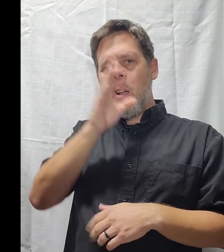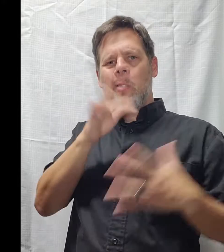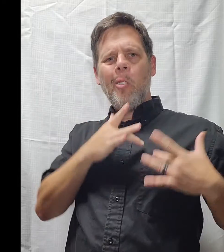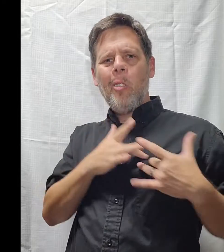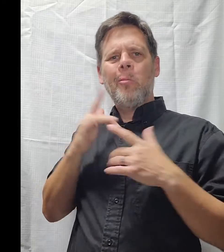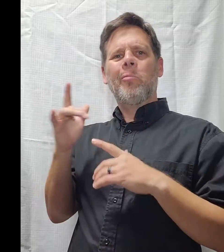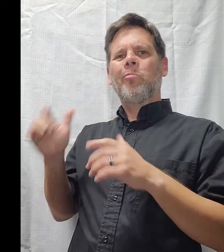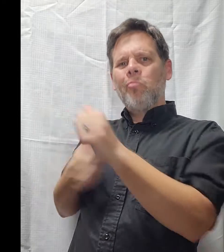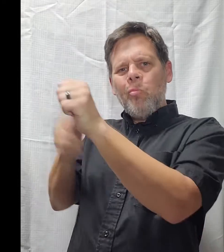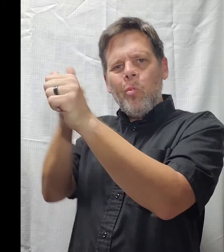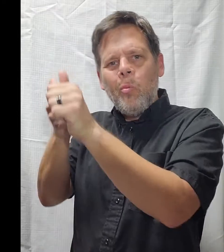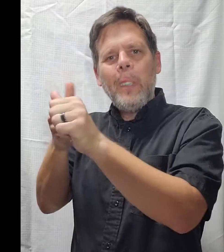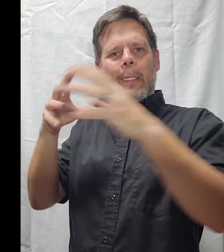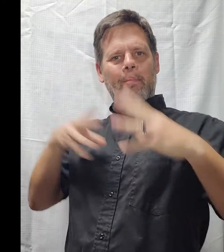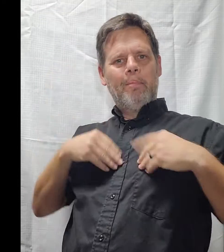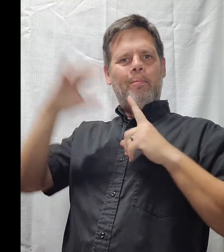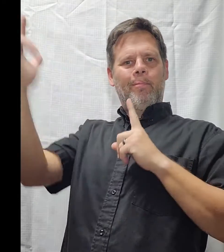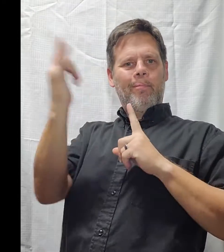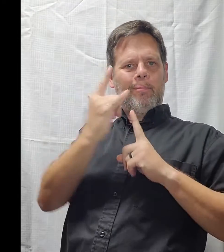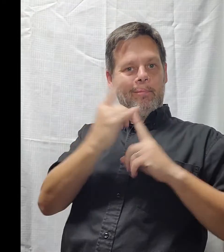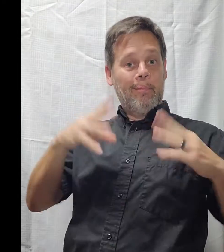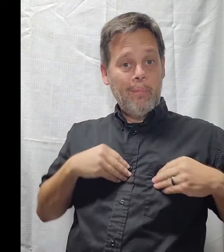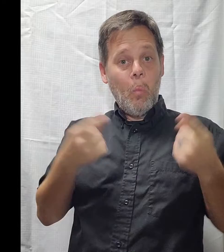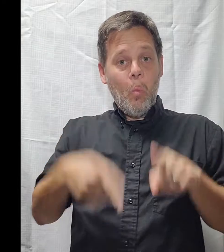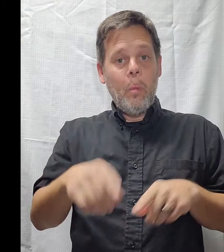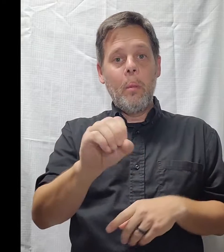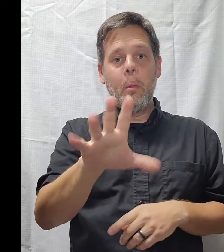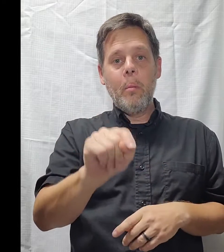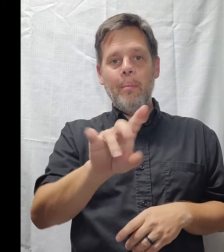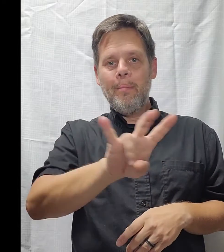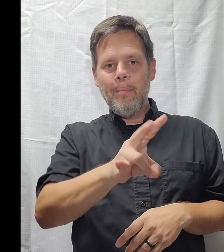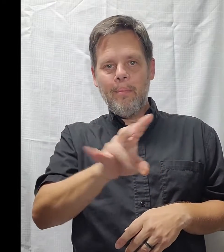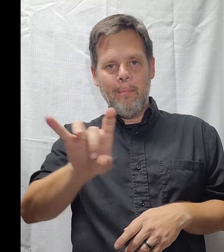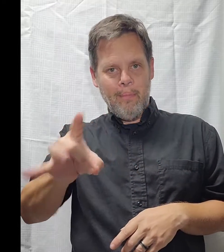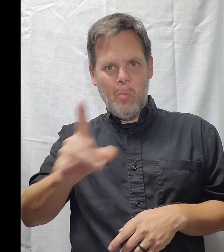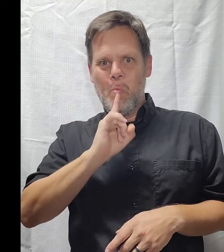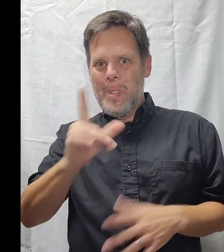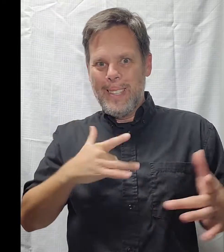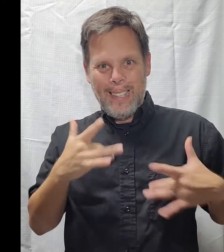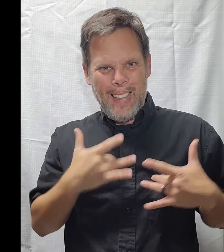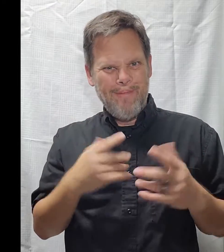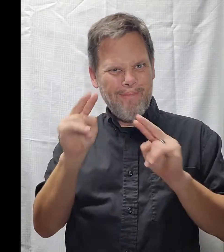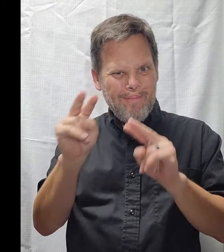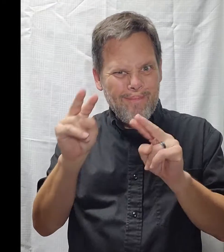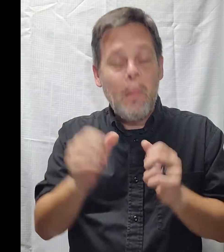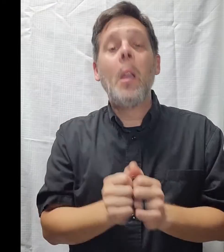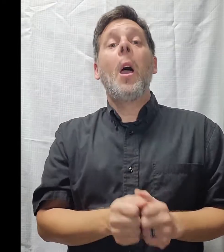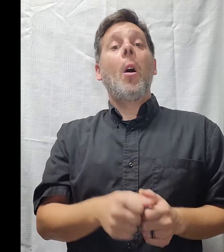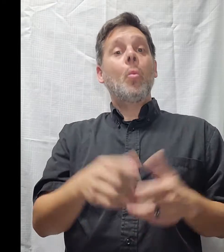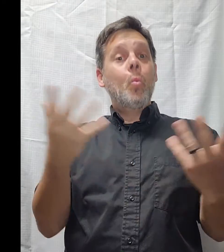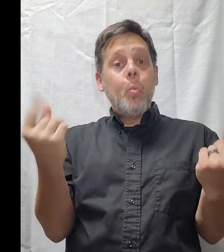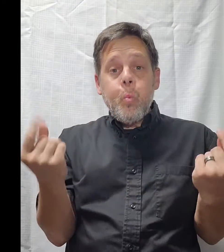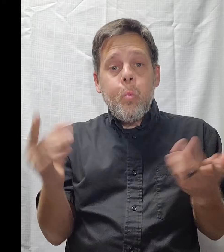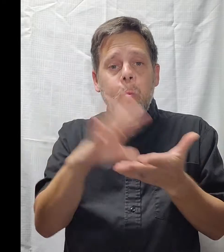and receive his pursuit of our hearts, October 7th and 8th. So excited to be with you. And I am really excited to